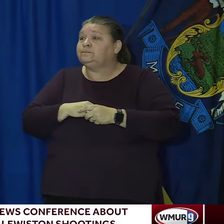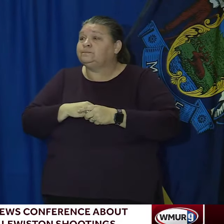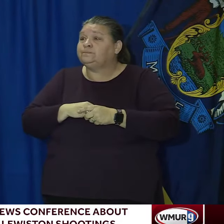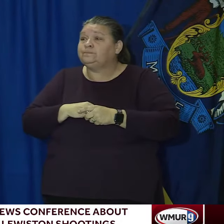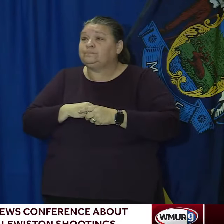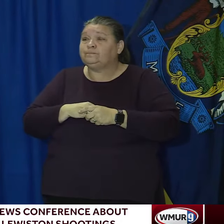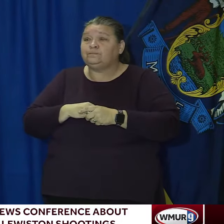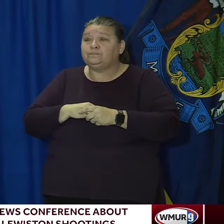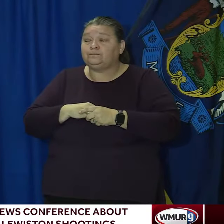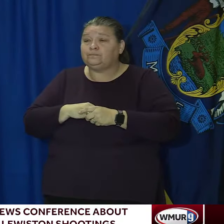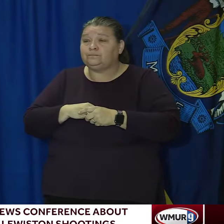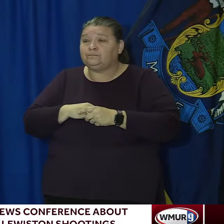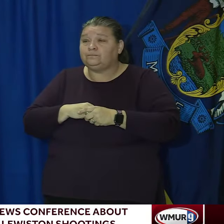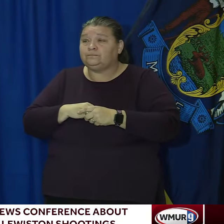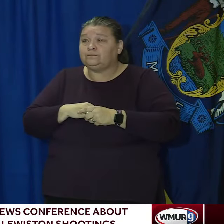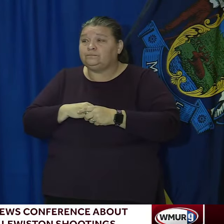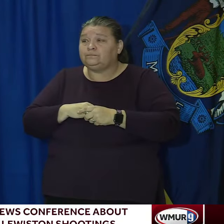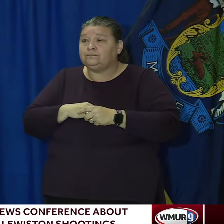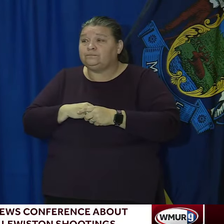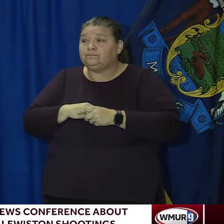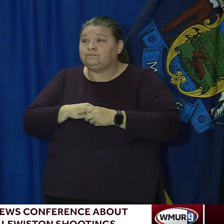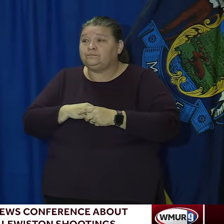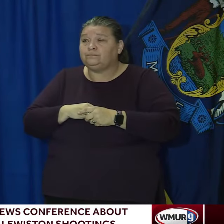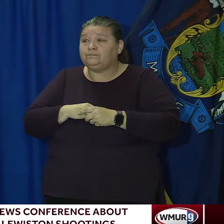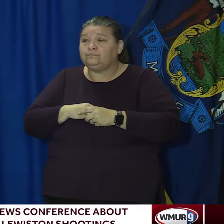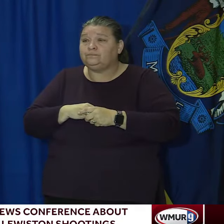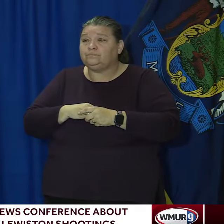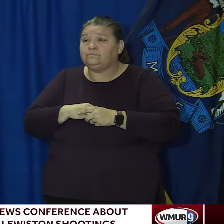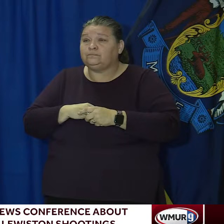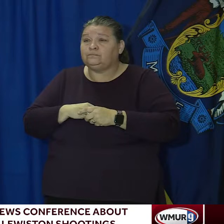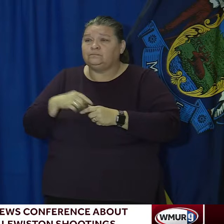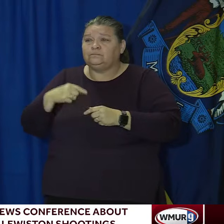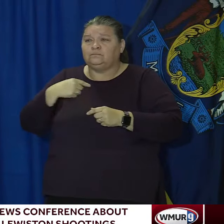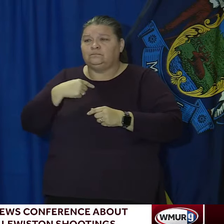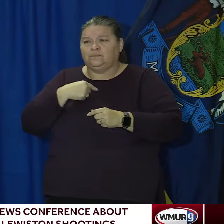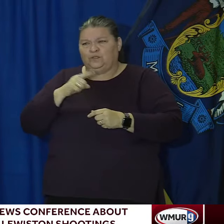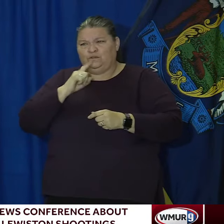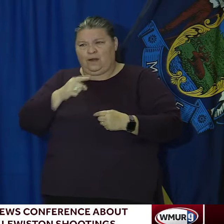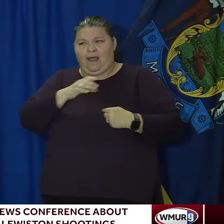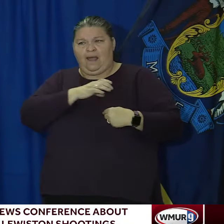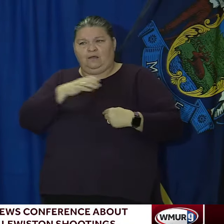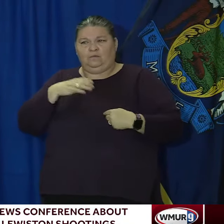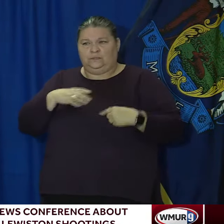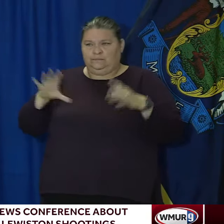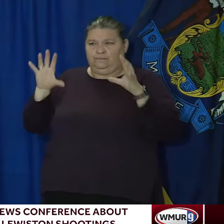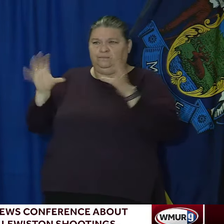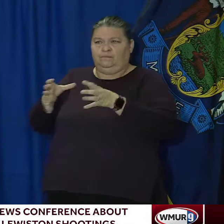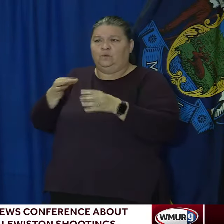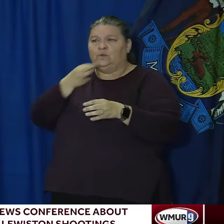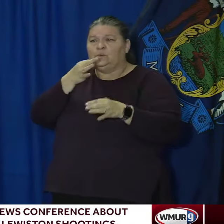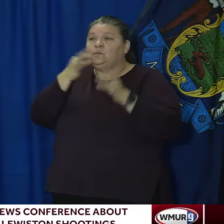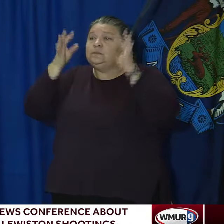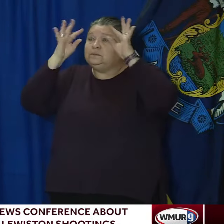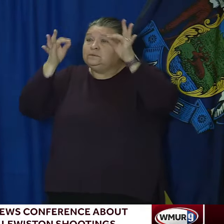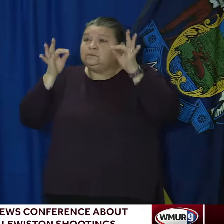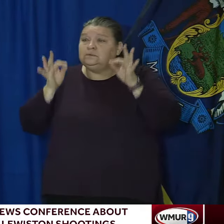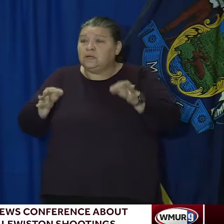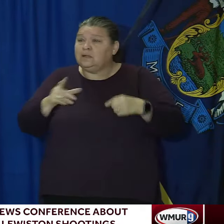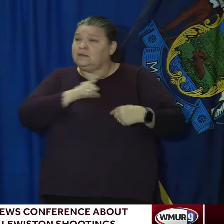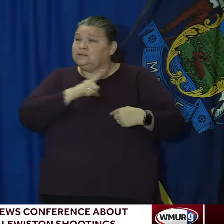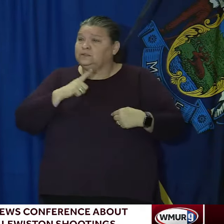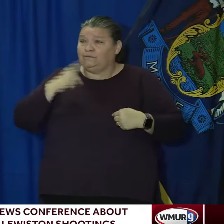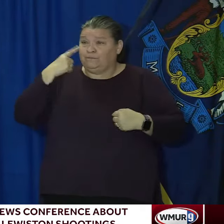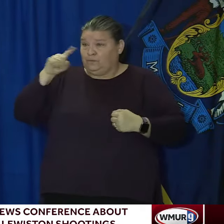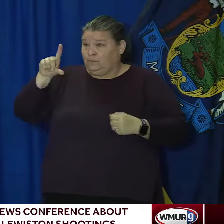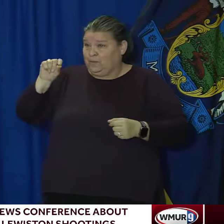Sir. The Legislative Council obviously has to meet soon to decide legislation for 2024. So if I could just push you a little